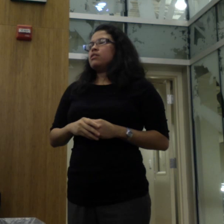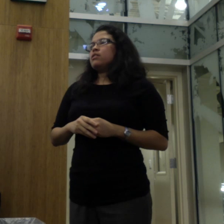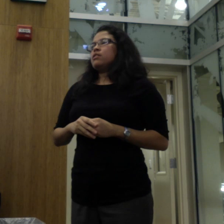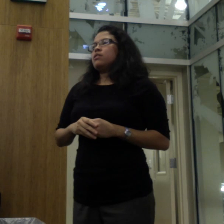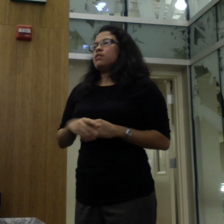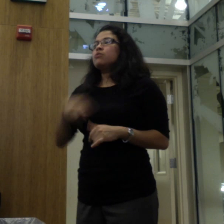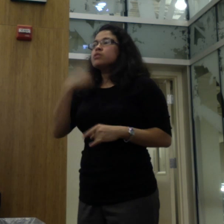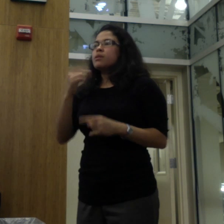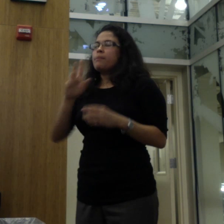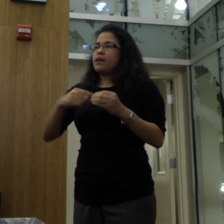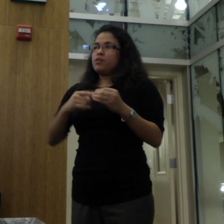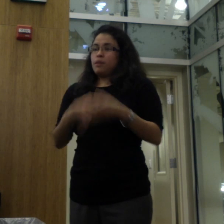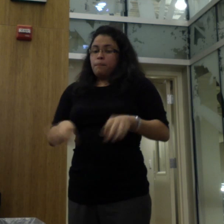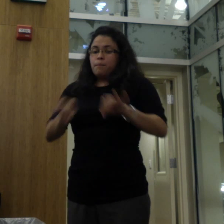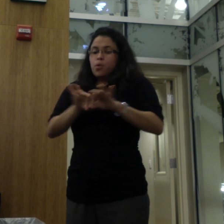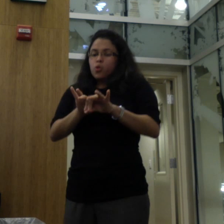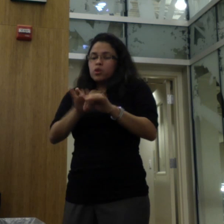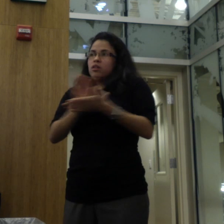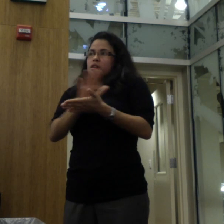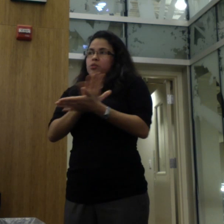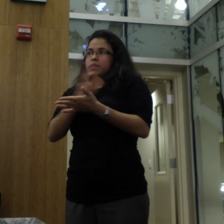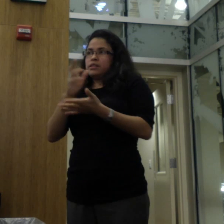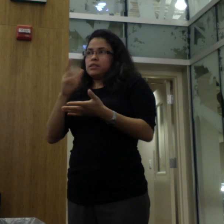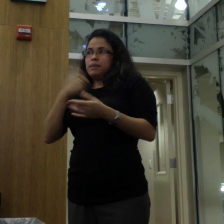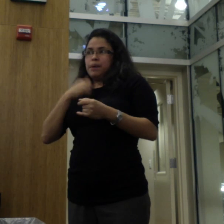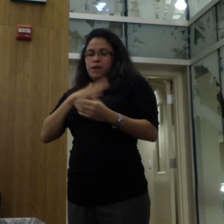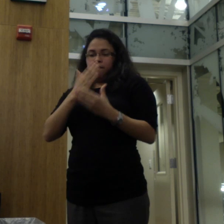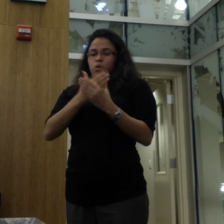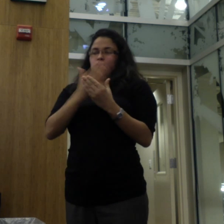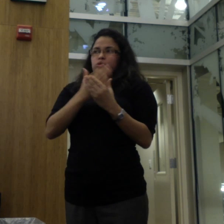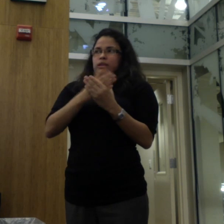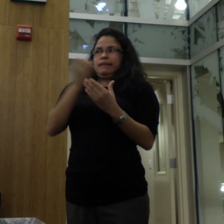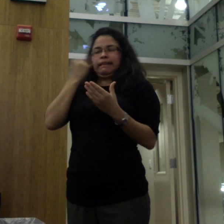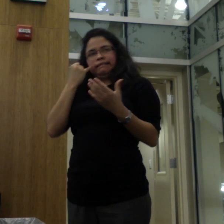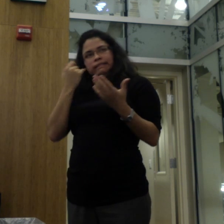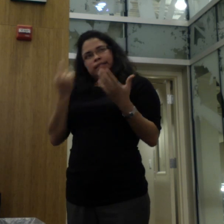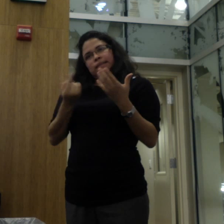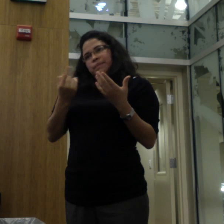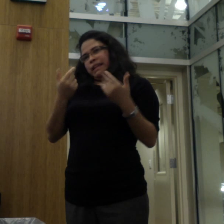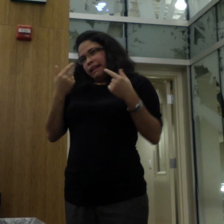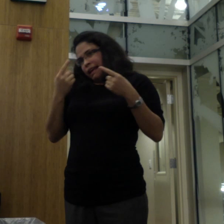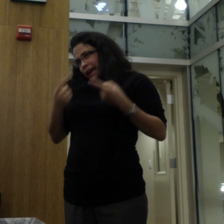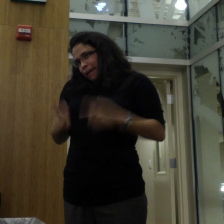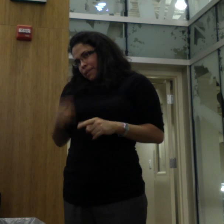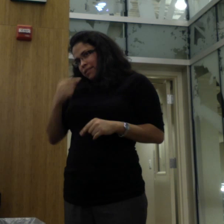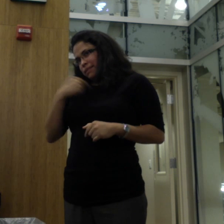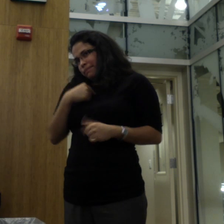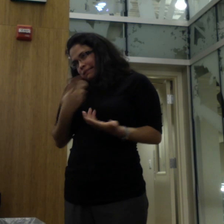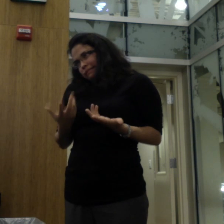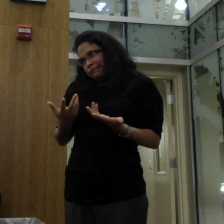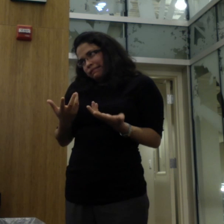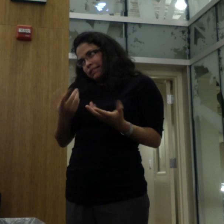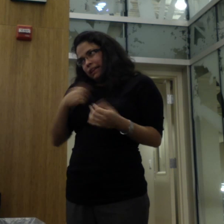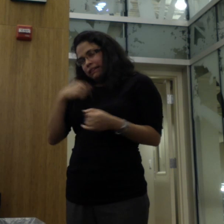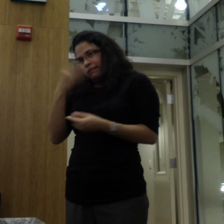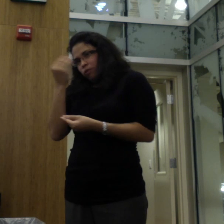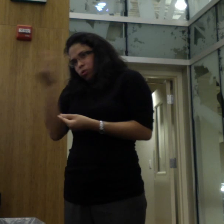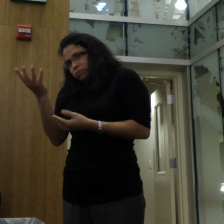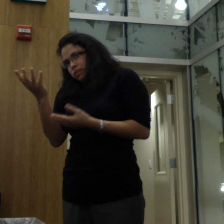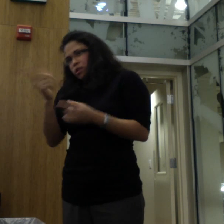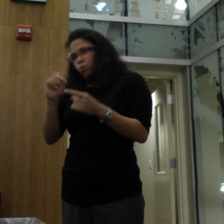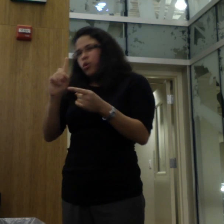important documents, and I had a little note on there in case anything happens to Mary, and Gunnar, then grab this, so I have,